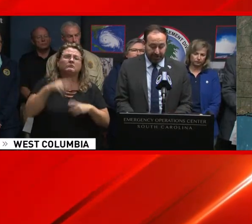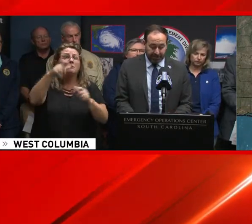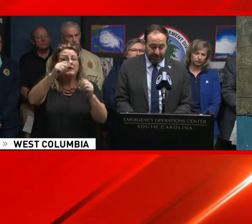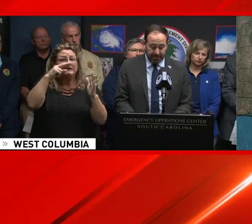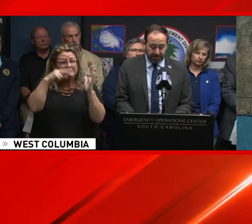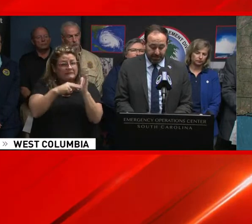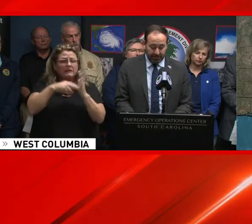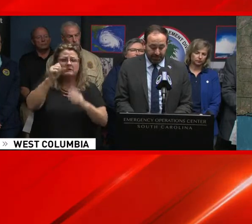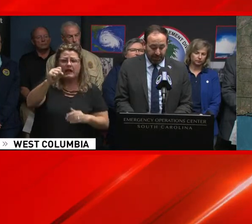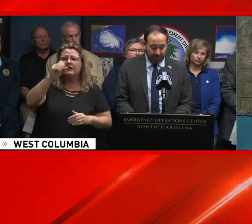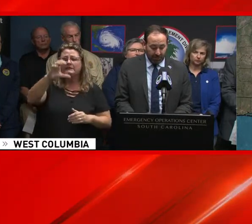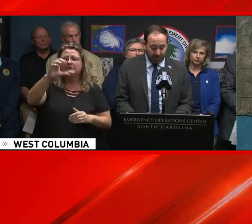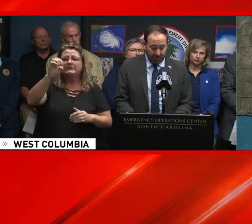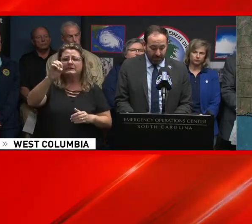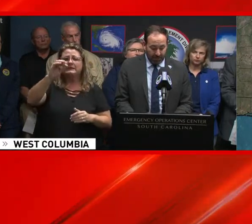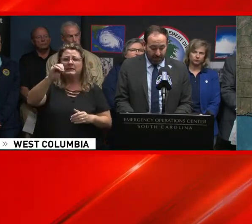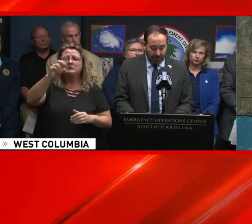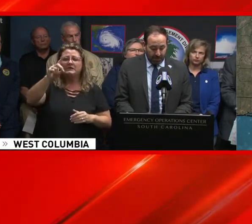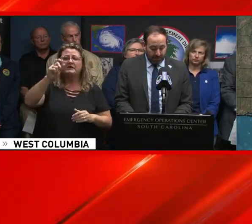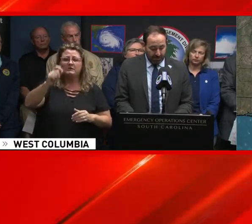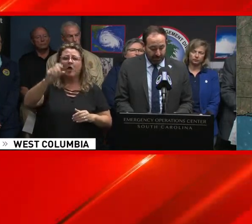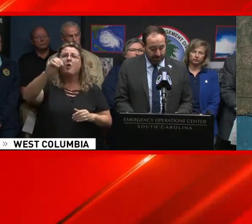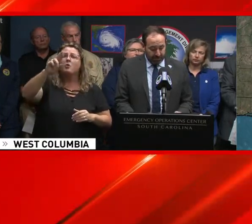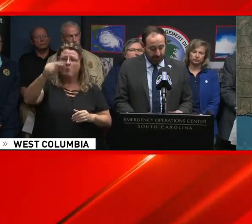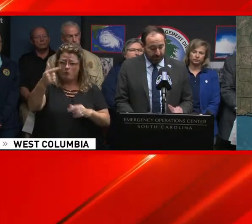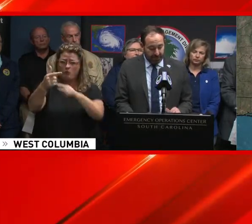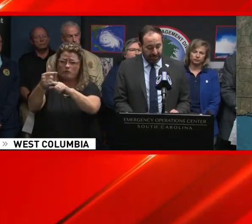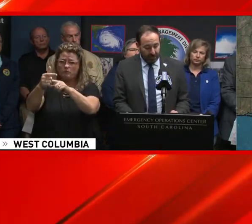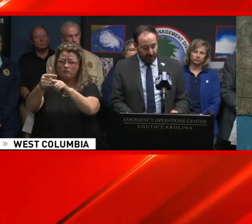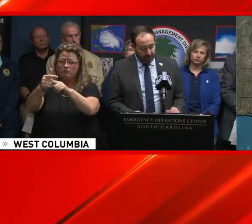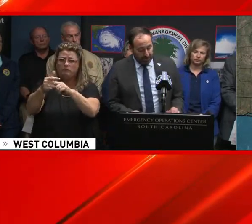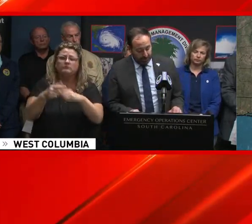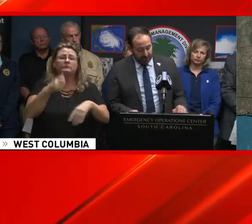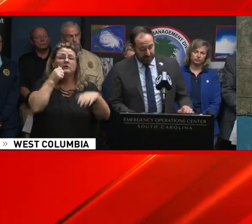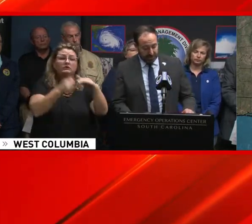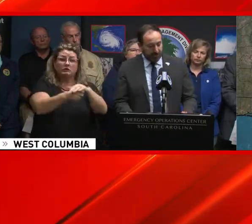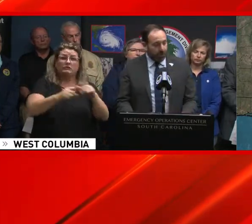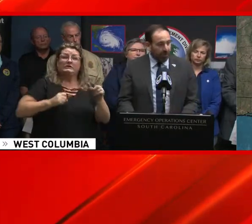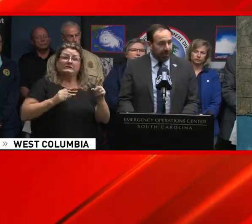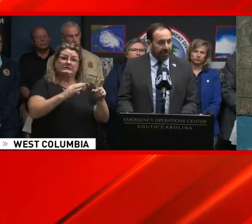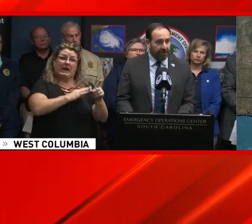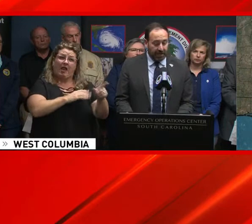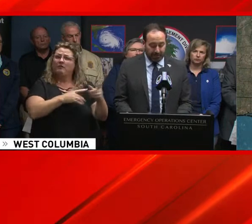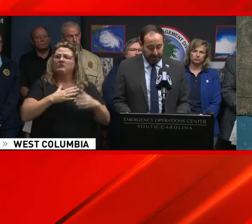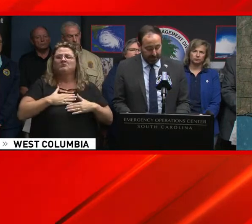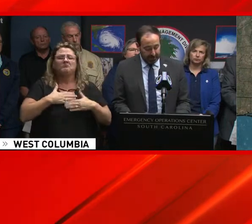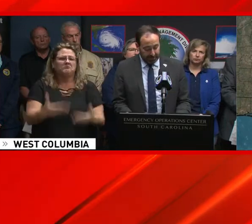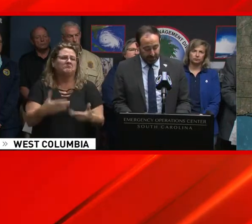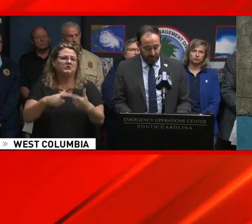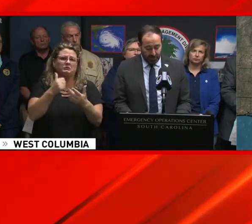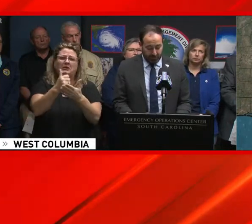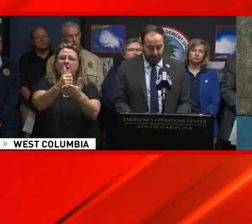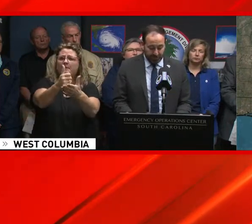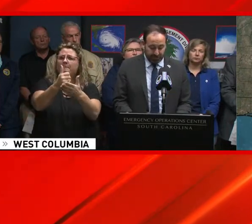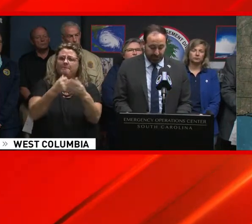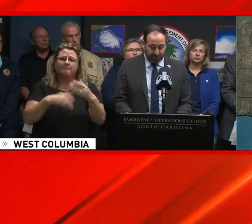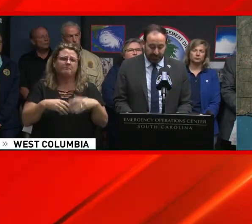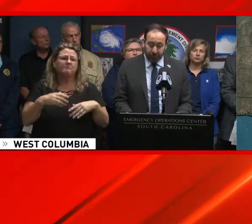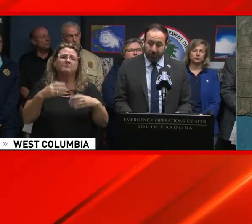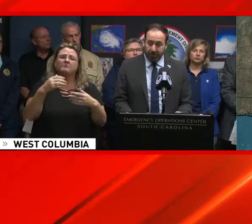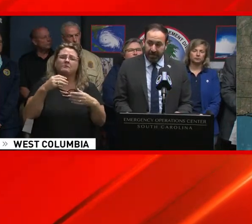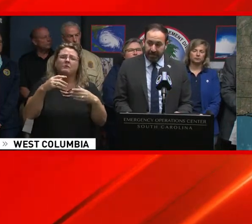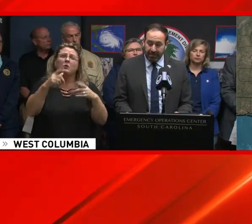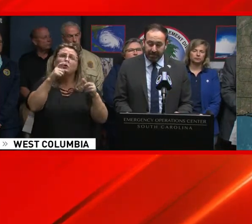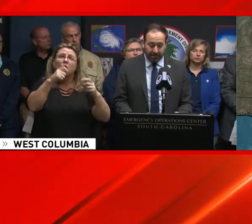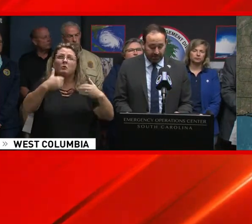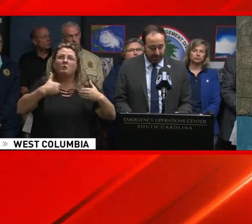at scemd.org. Shelter staff are available to assist with coordinating accommodations and support for persons with